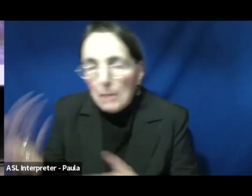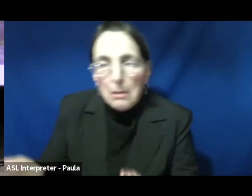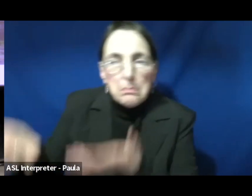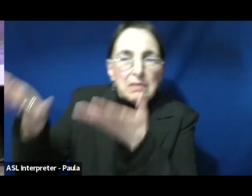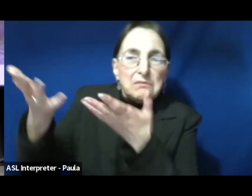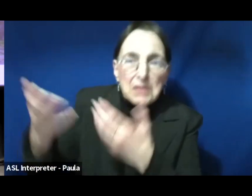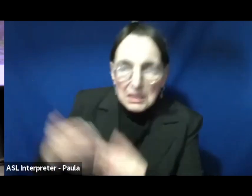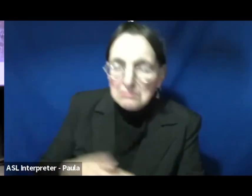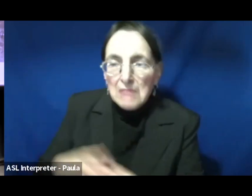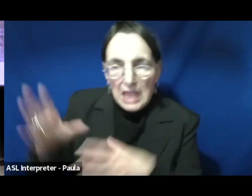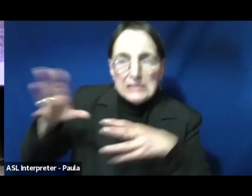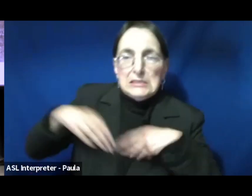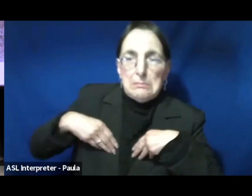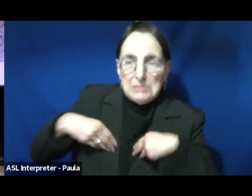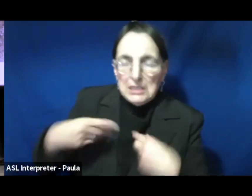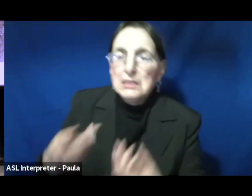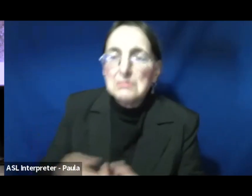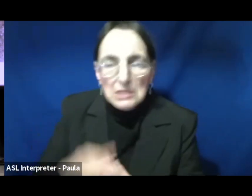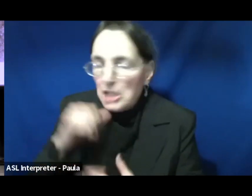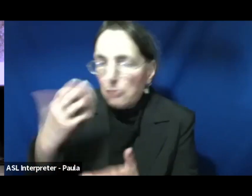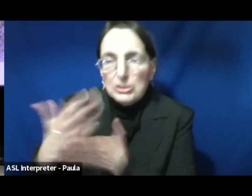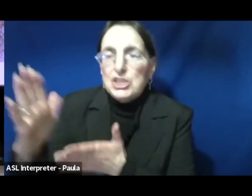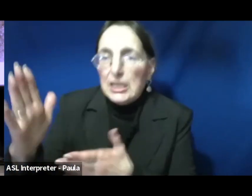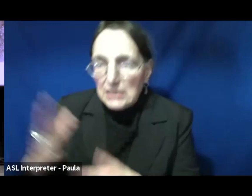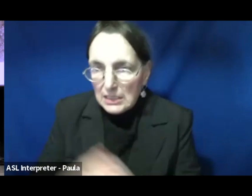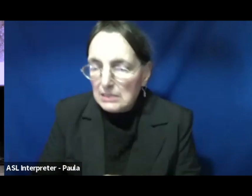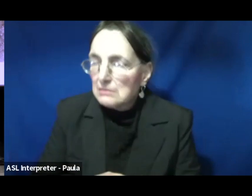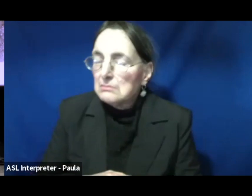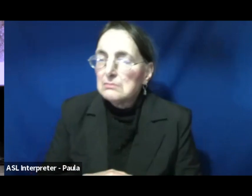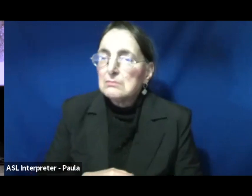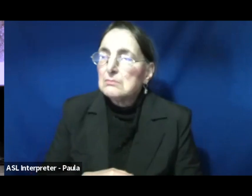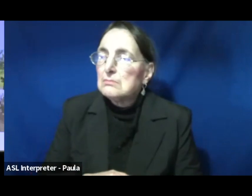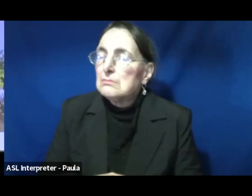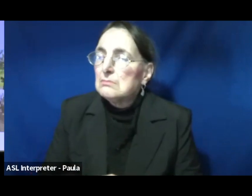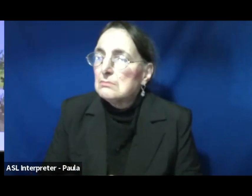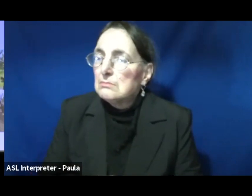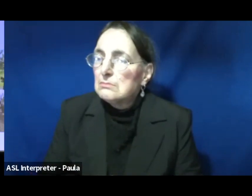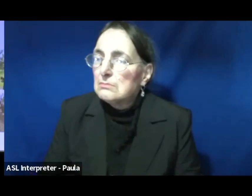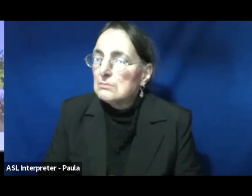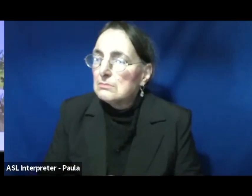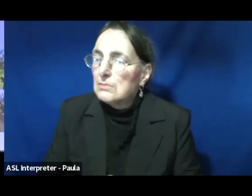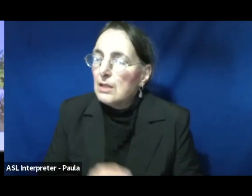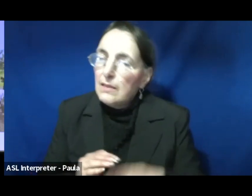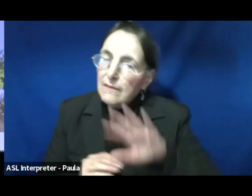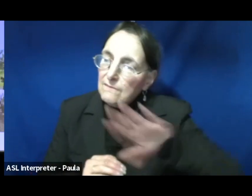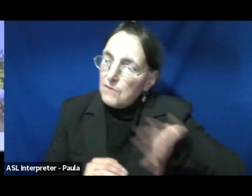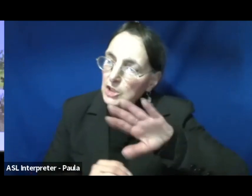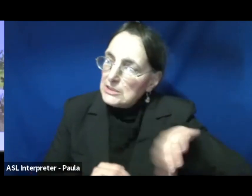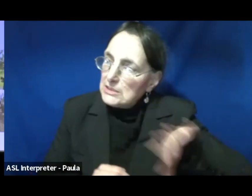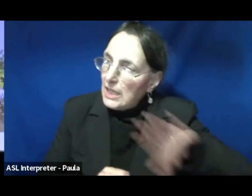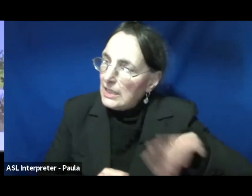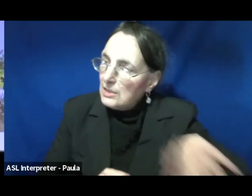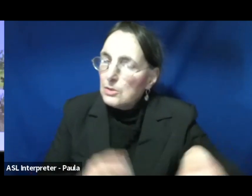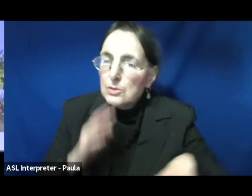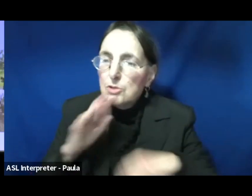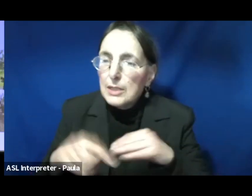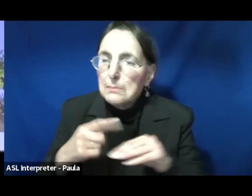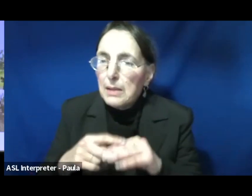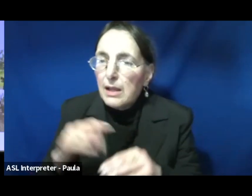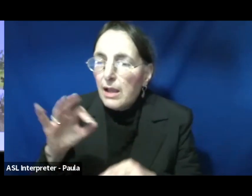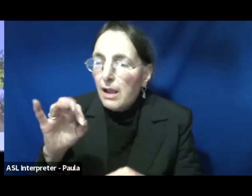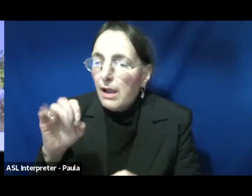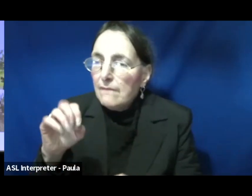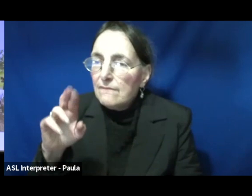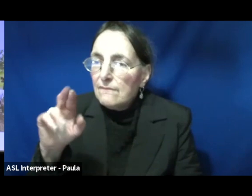till I retire, okay? Over here on the far side, they were struggling with fertilizer issues in that whole village where